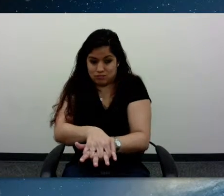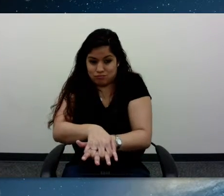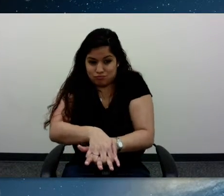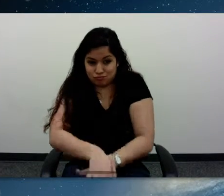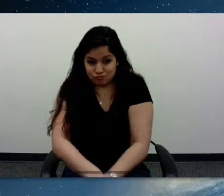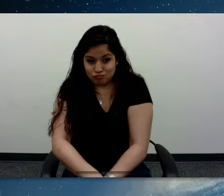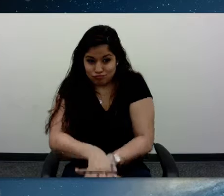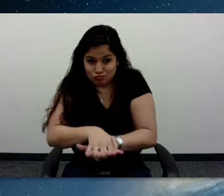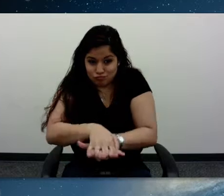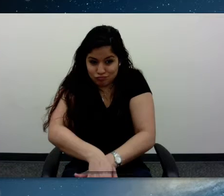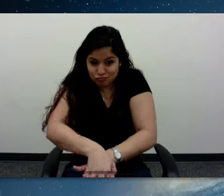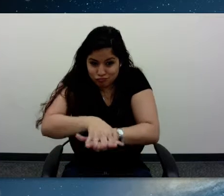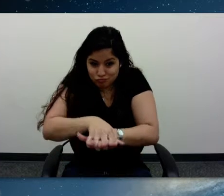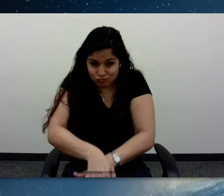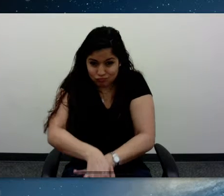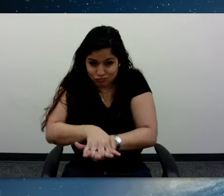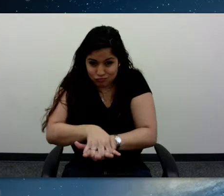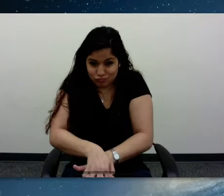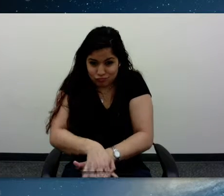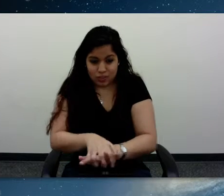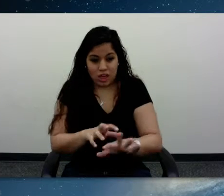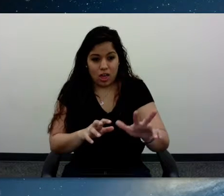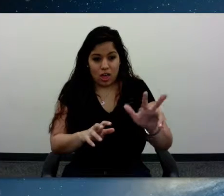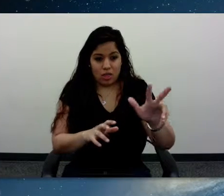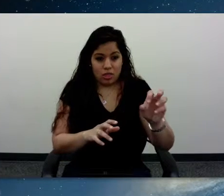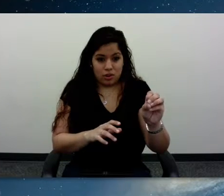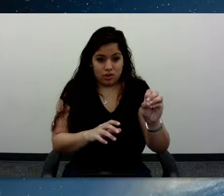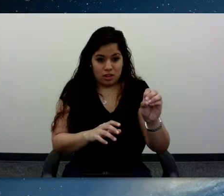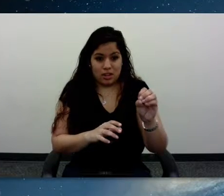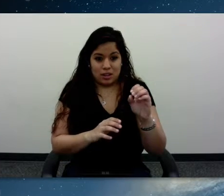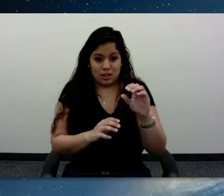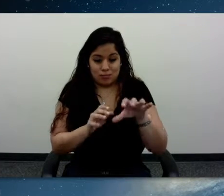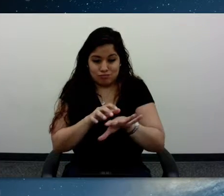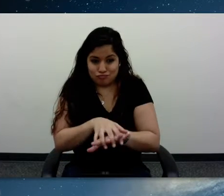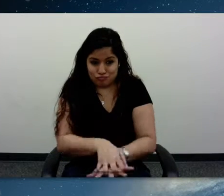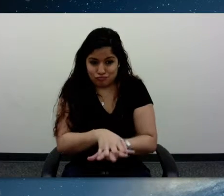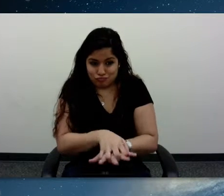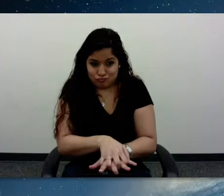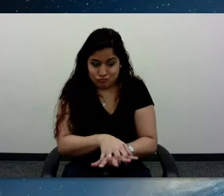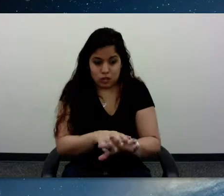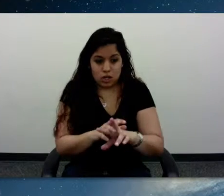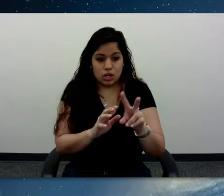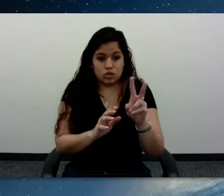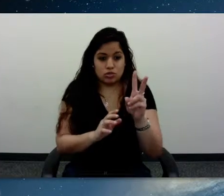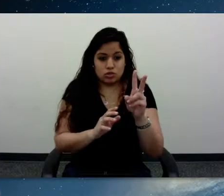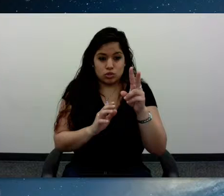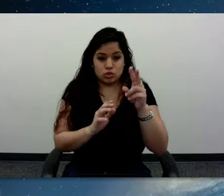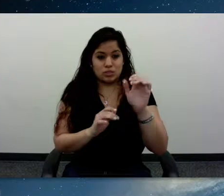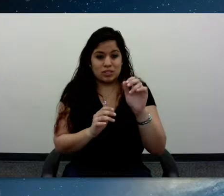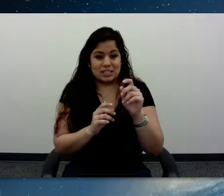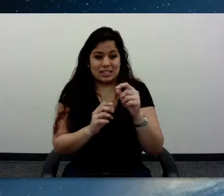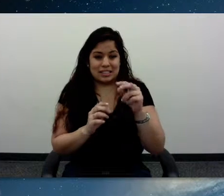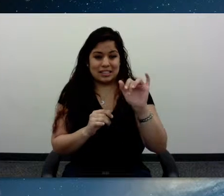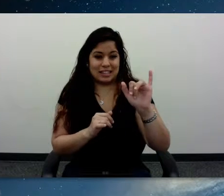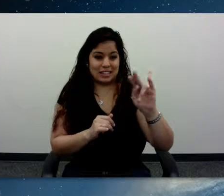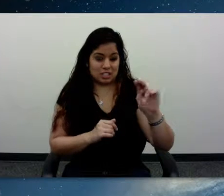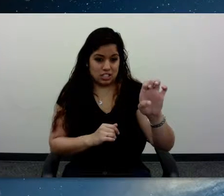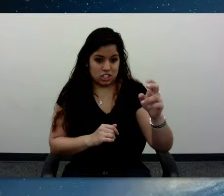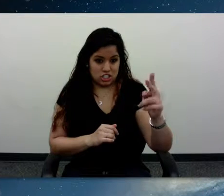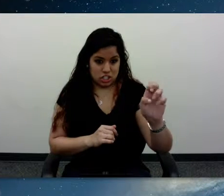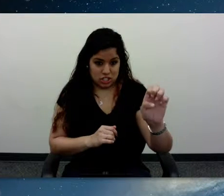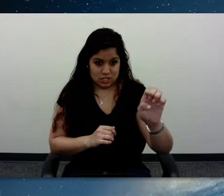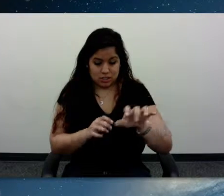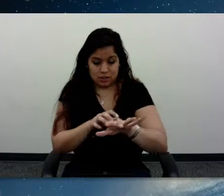compressions, press at least 2 inches in an adult. So if this guy weighs 400 pounds, it might be 4 inches. If they weigh